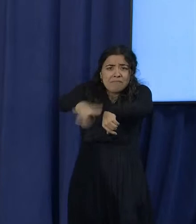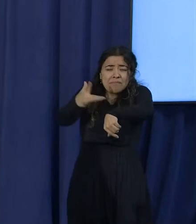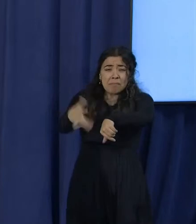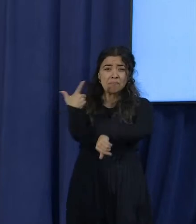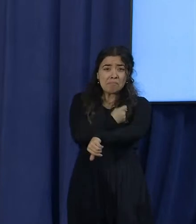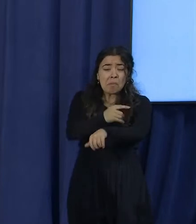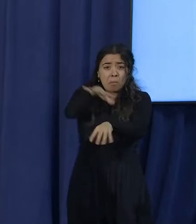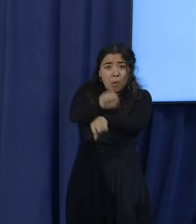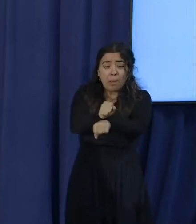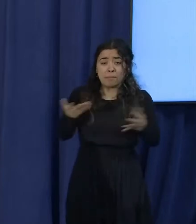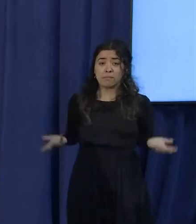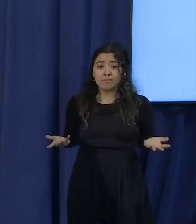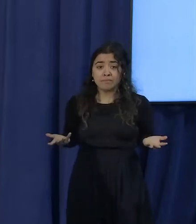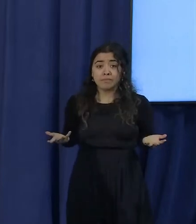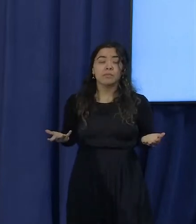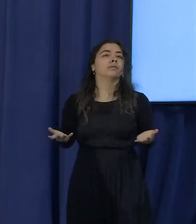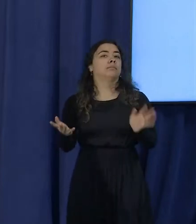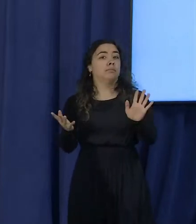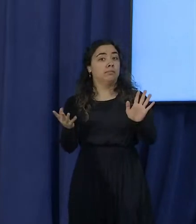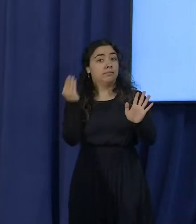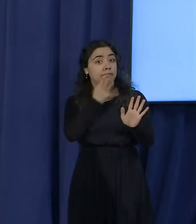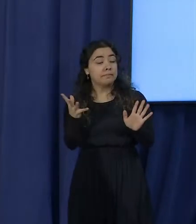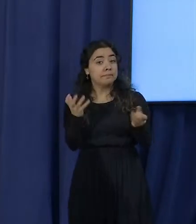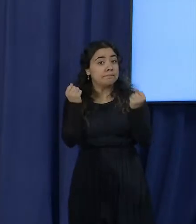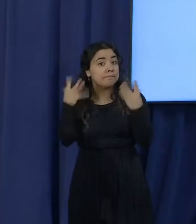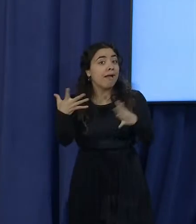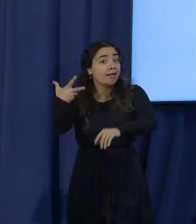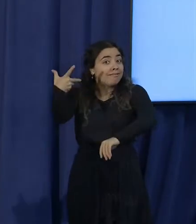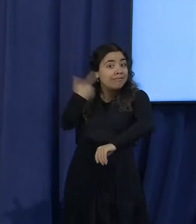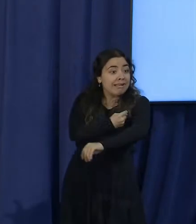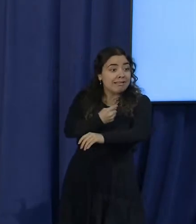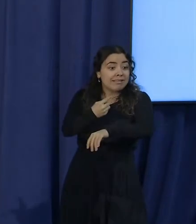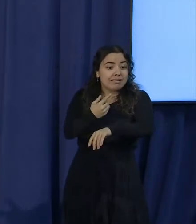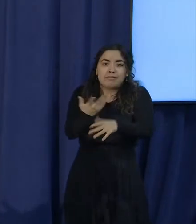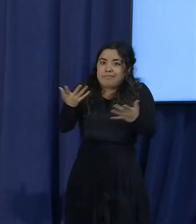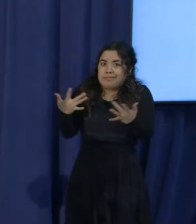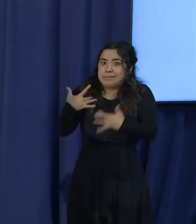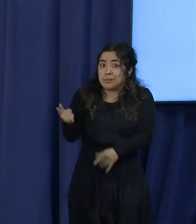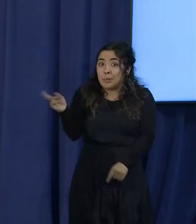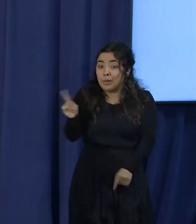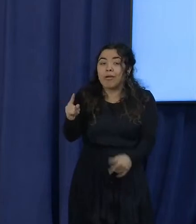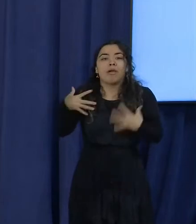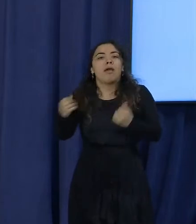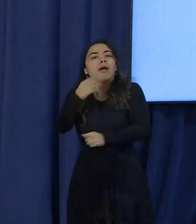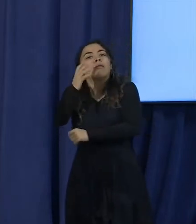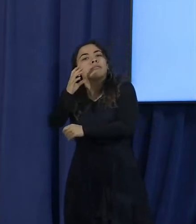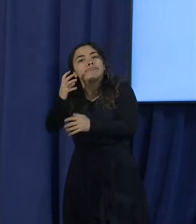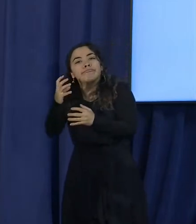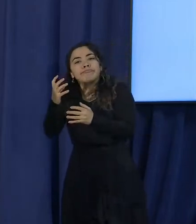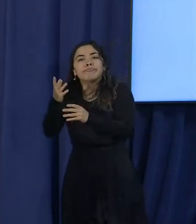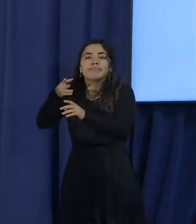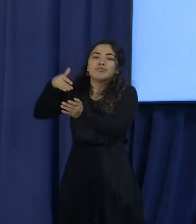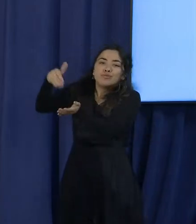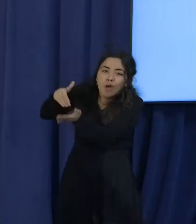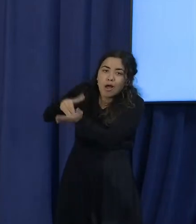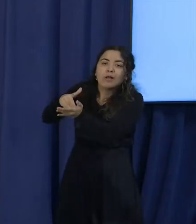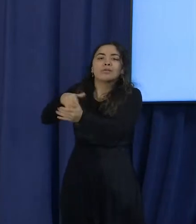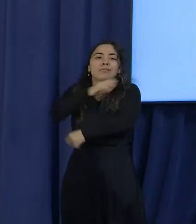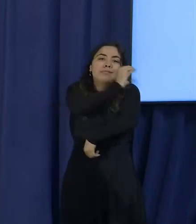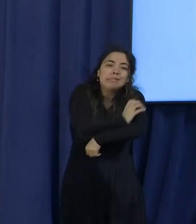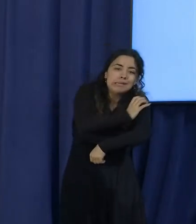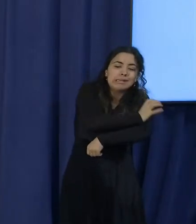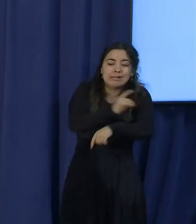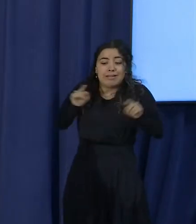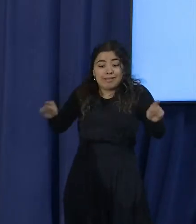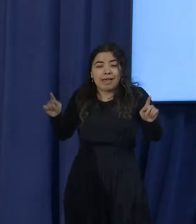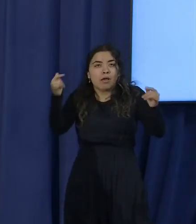appointments. And again, many of our vaccines are in healthcare providers who are calling their existing patients. But